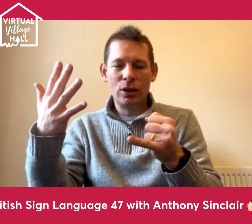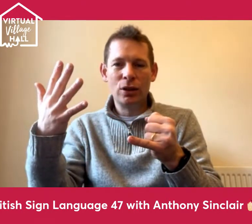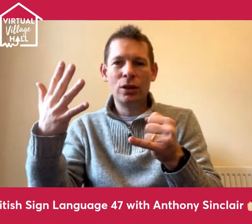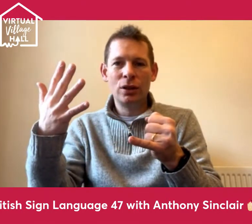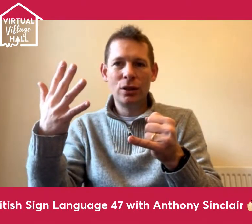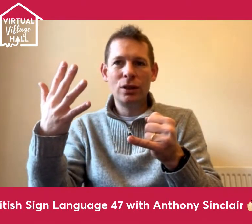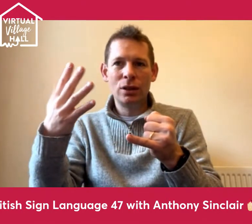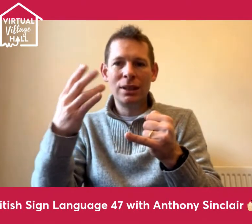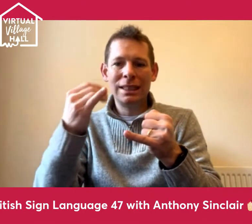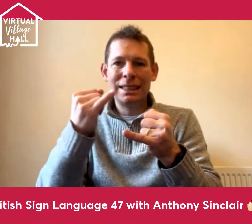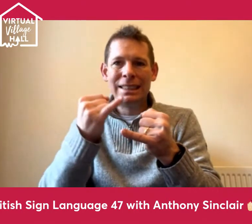silver.